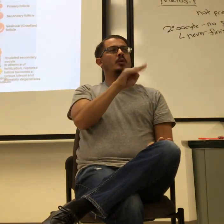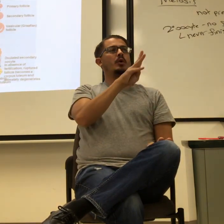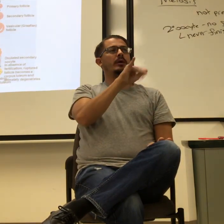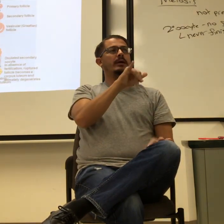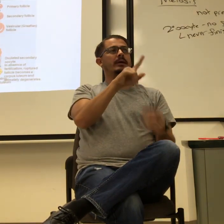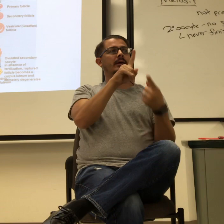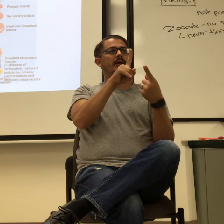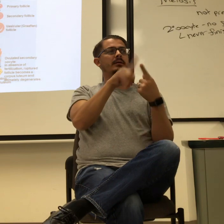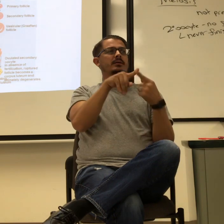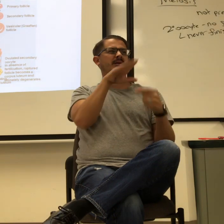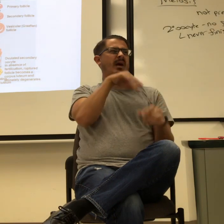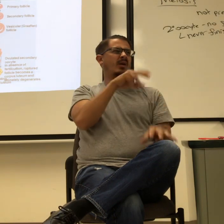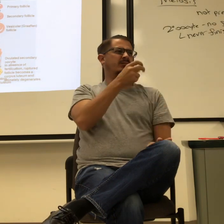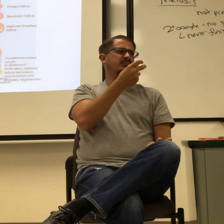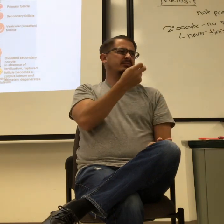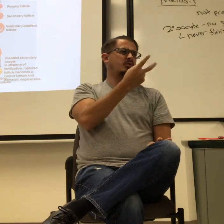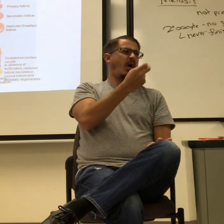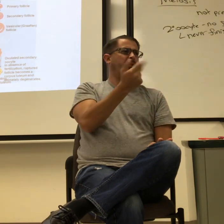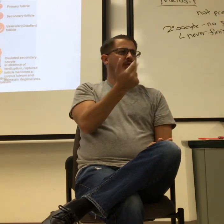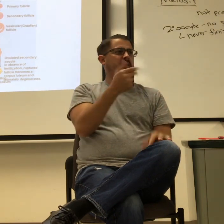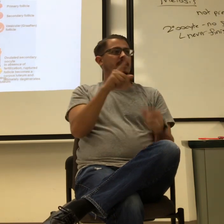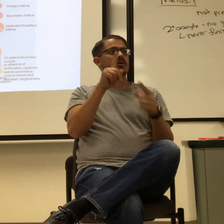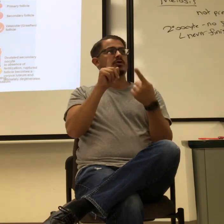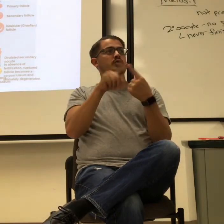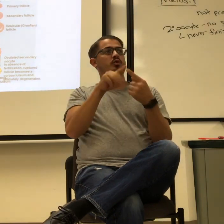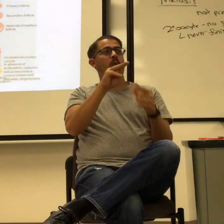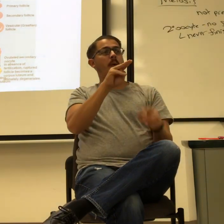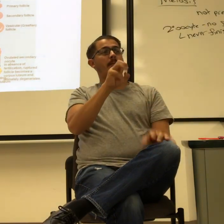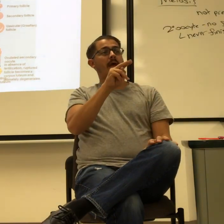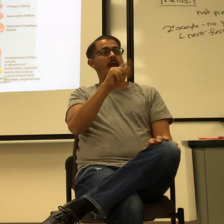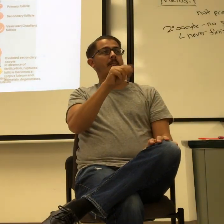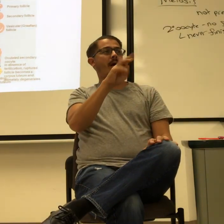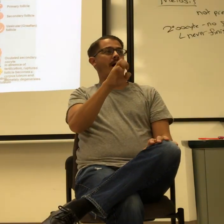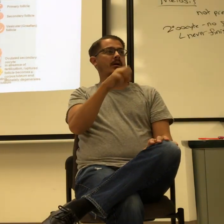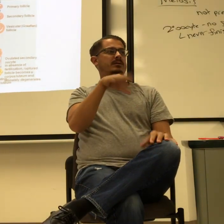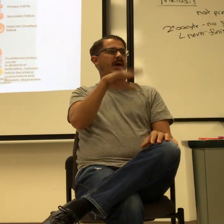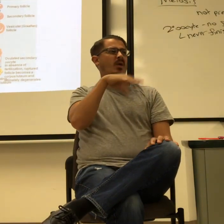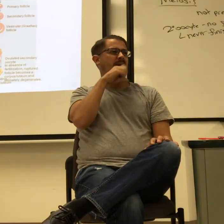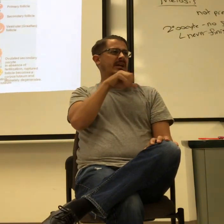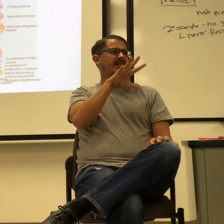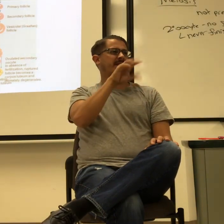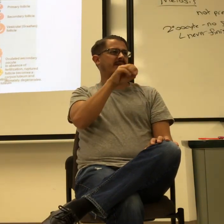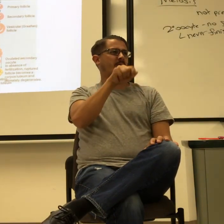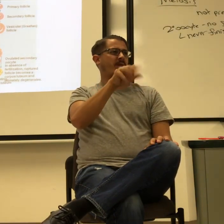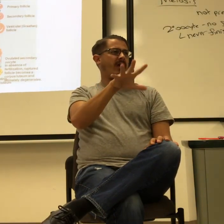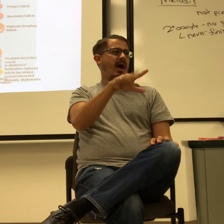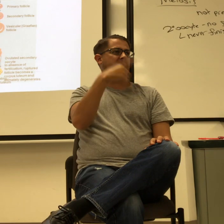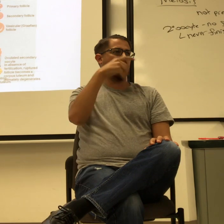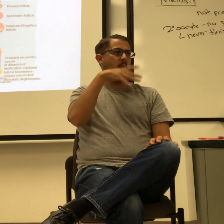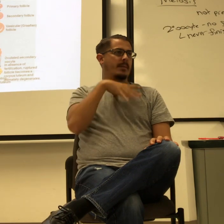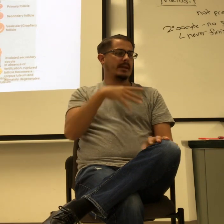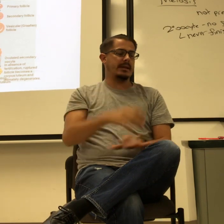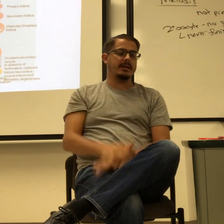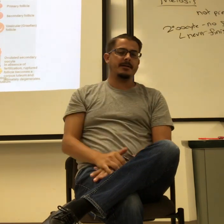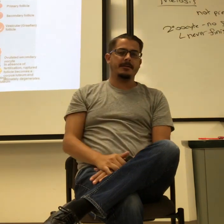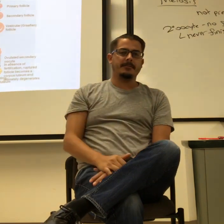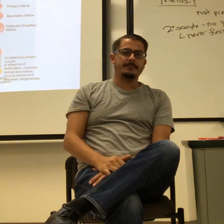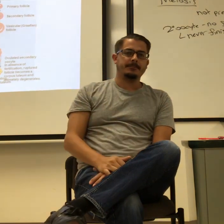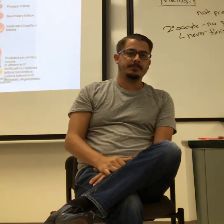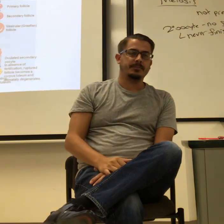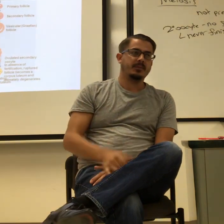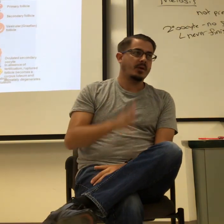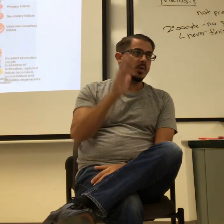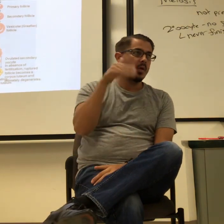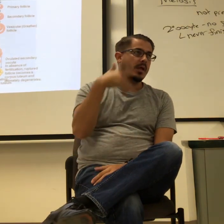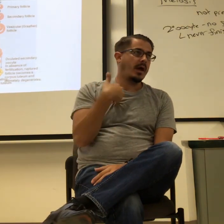menopause, puberty is about 12 and a half years, all the way to menopause, which is about age 50.5 in women, you